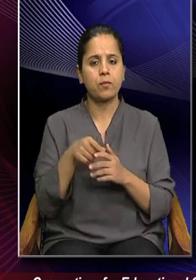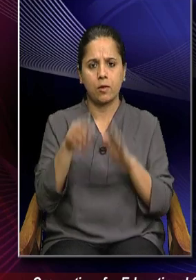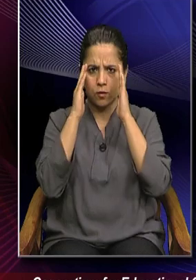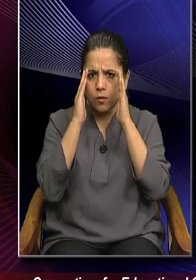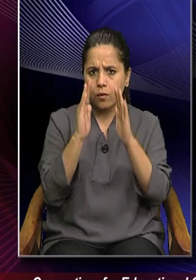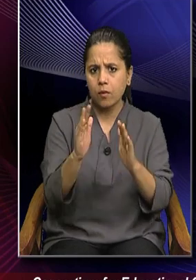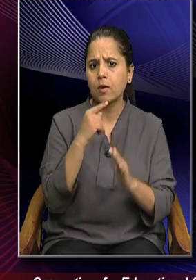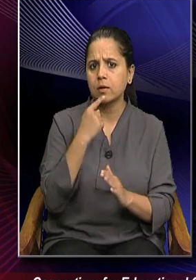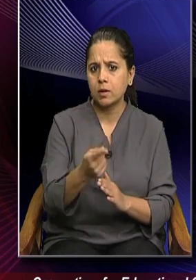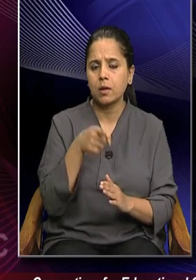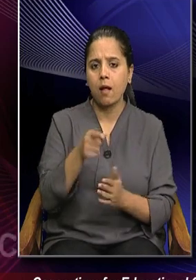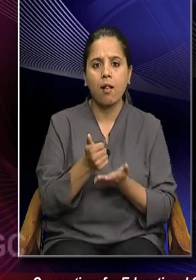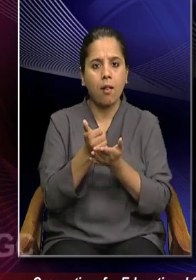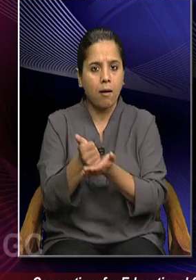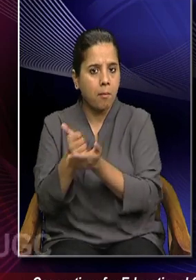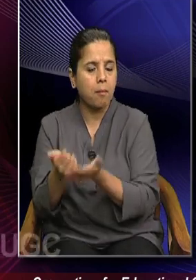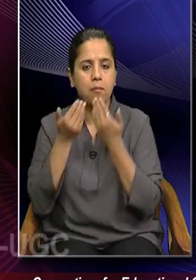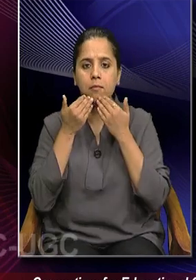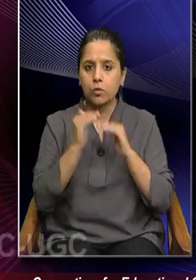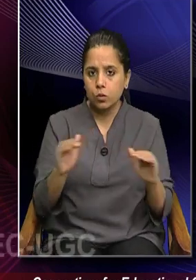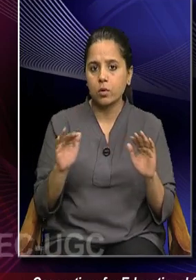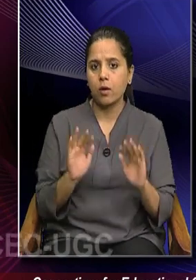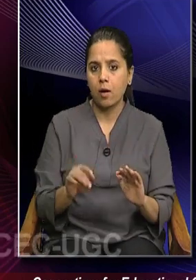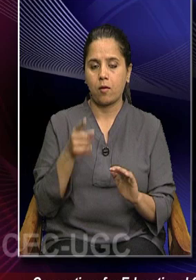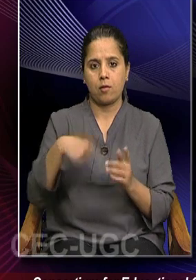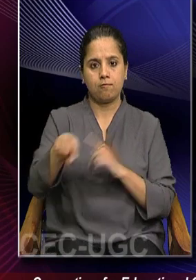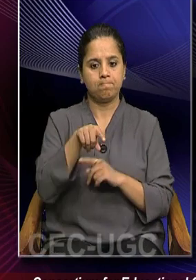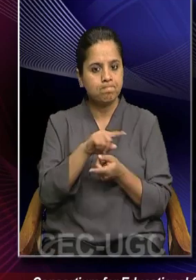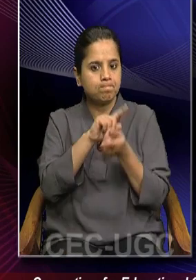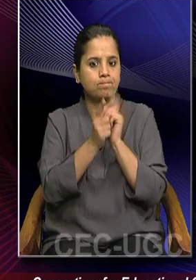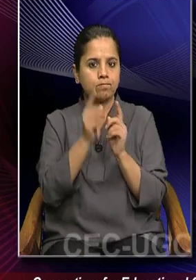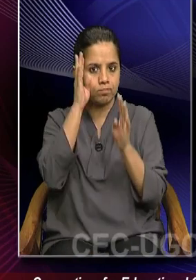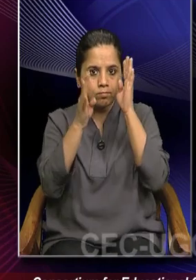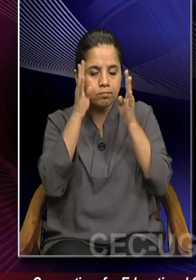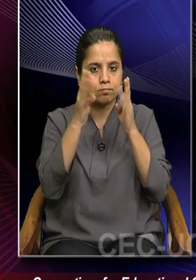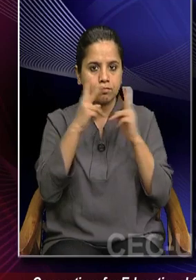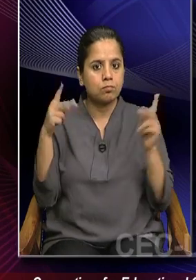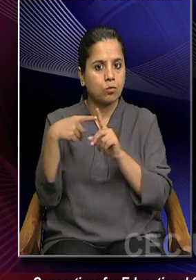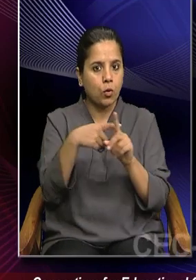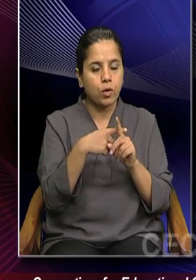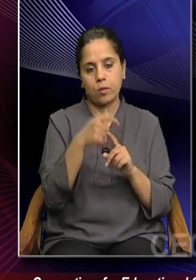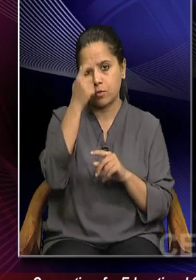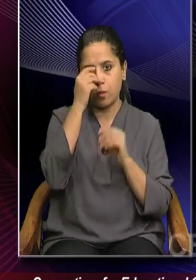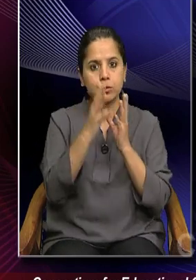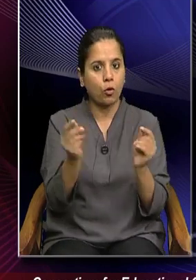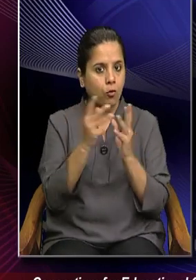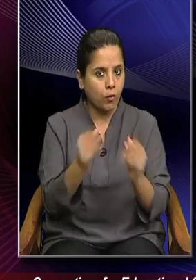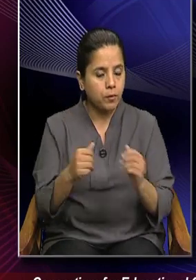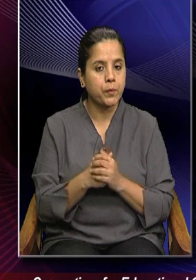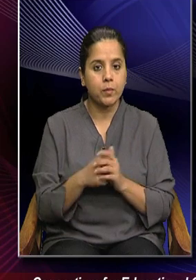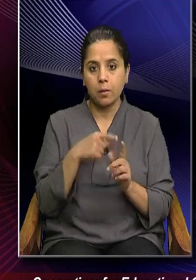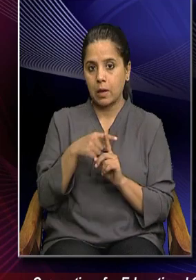focuses on helping the students become creative thinkers, problem solvers,